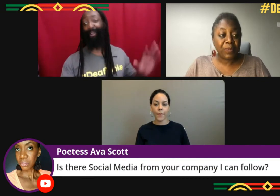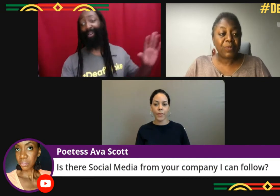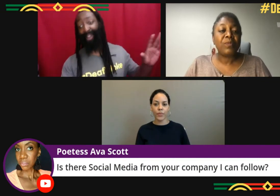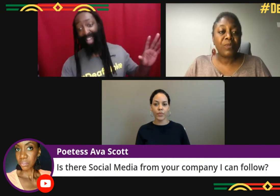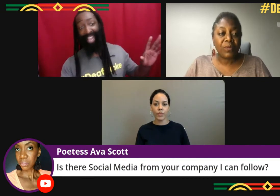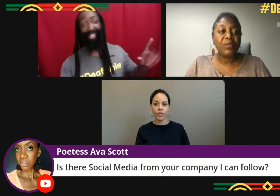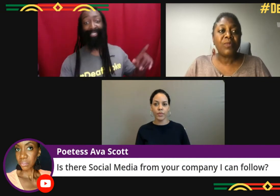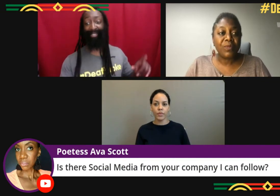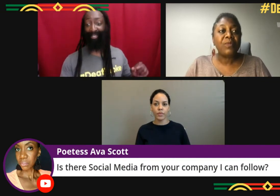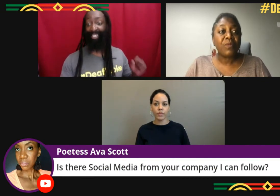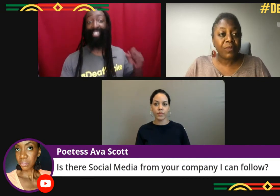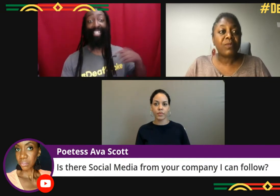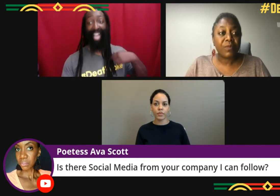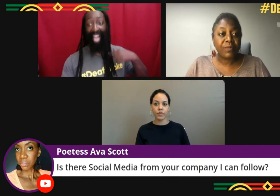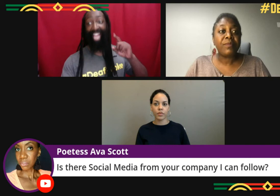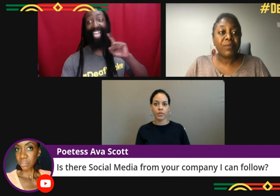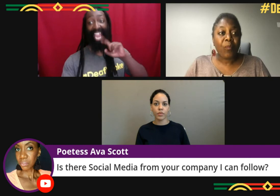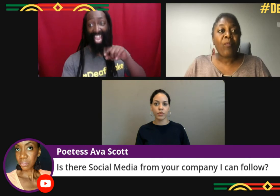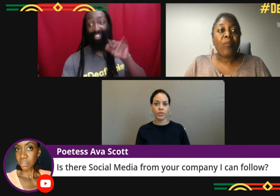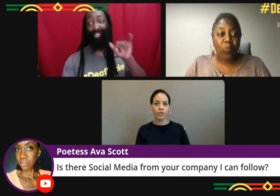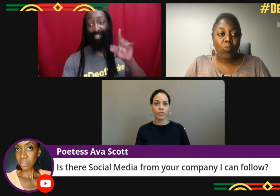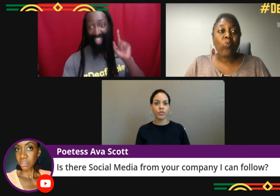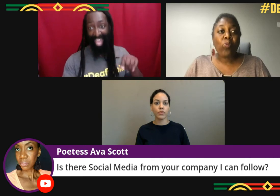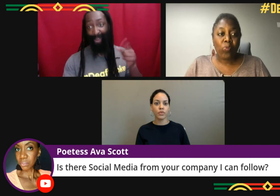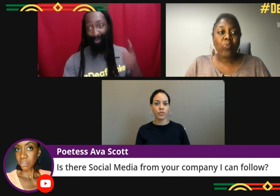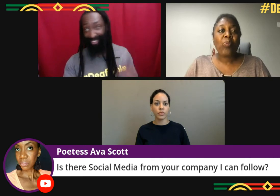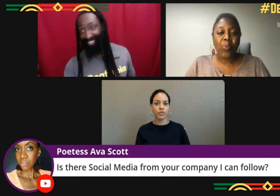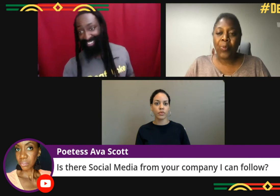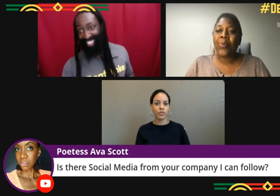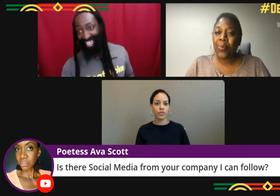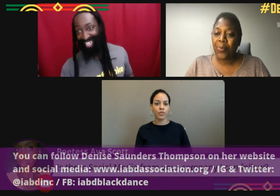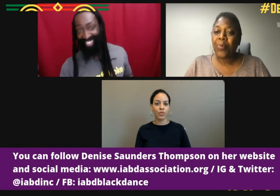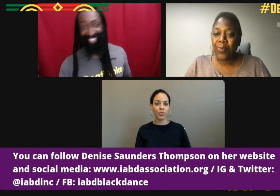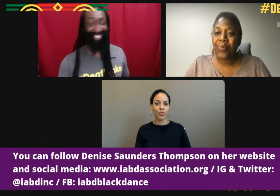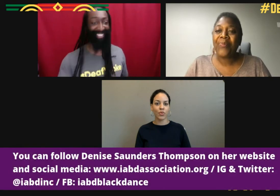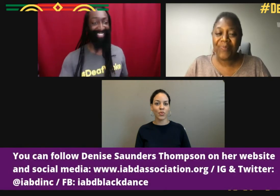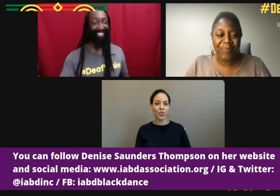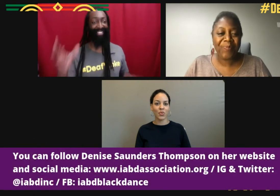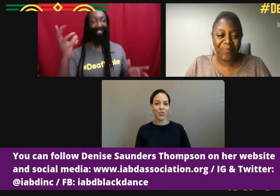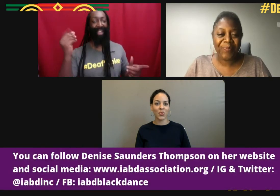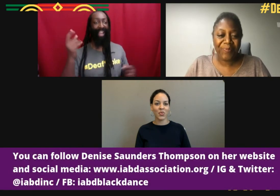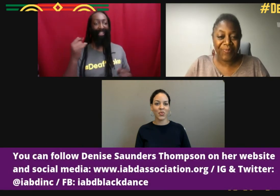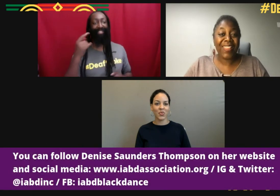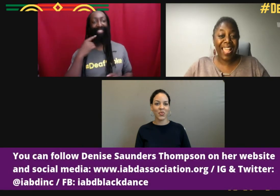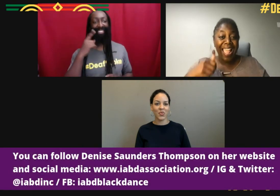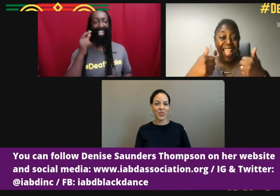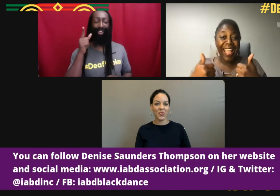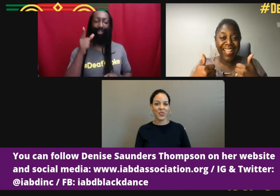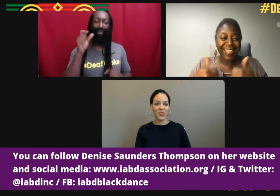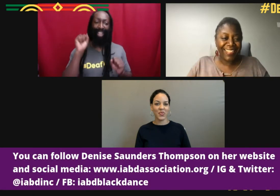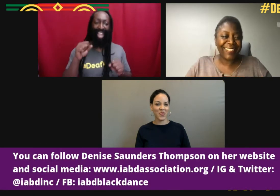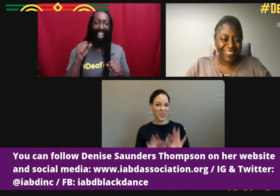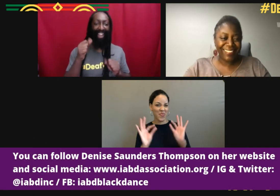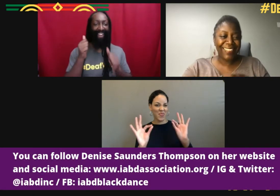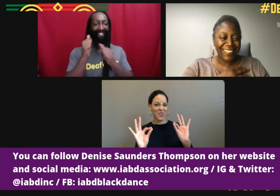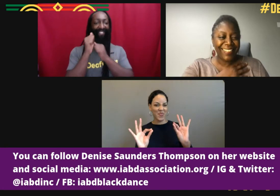How about your social media handle we can follow? Well, hold on. Oh, I can answer that one.